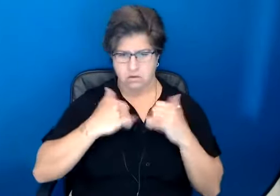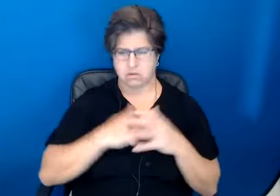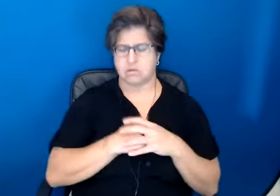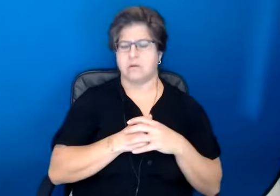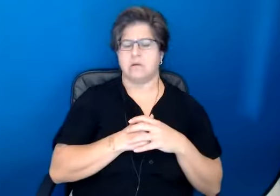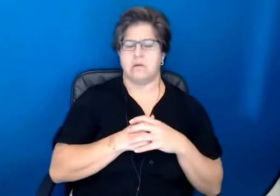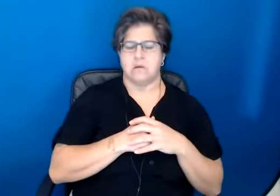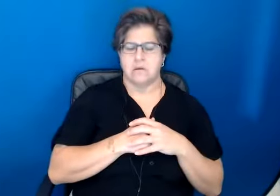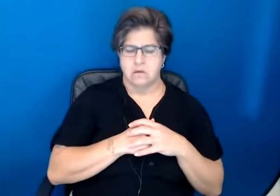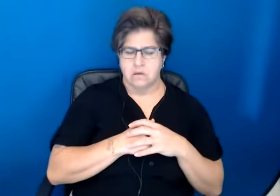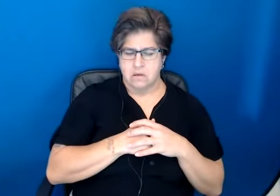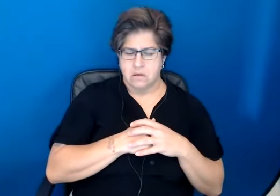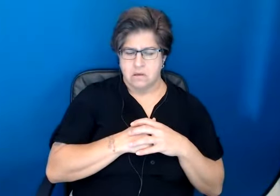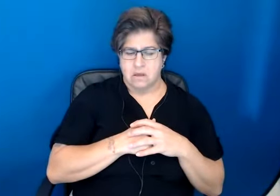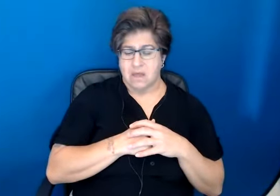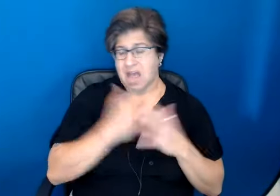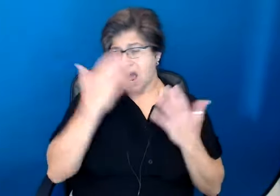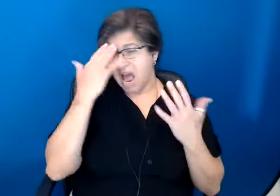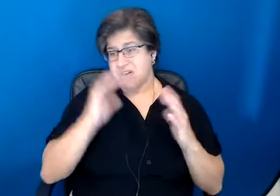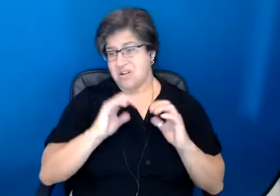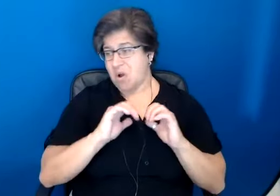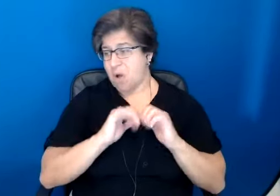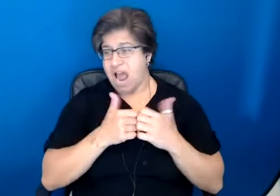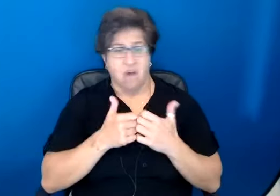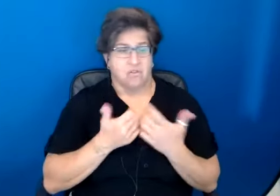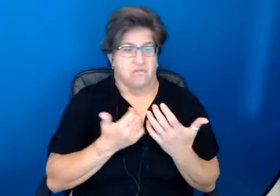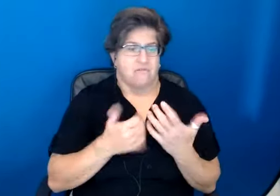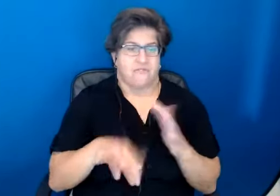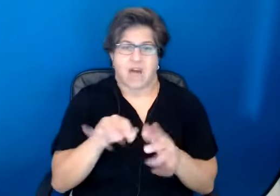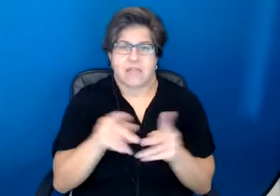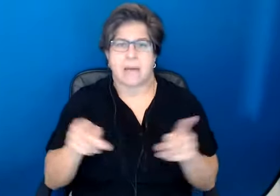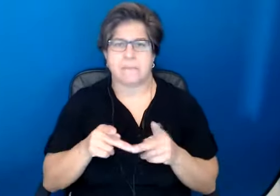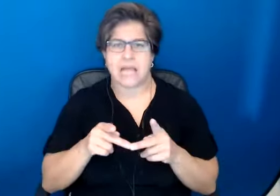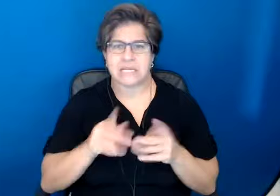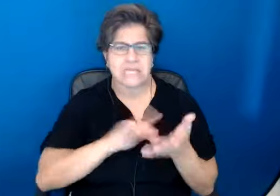I was terrified because I think you'll not like me if you find out how bad I'm on inside.